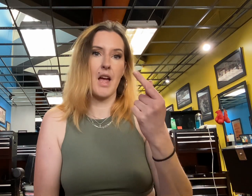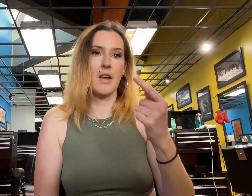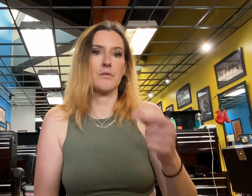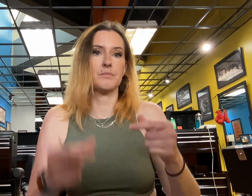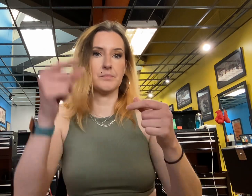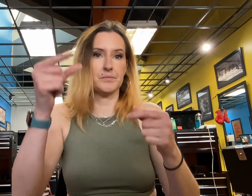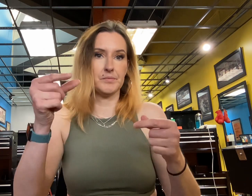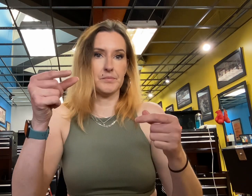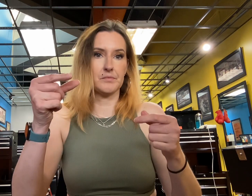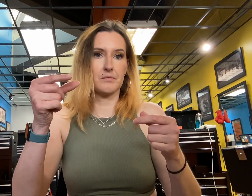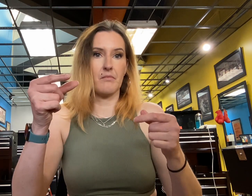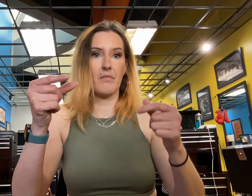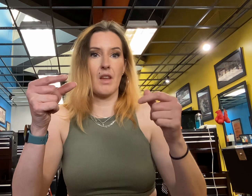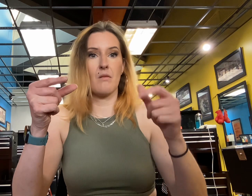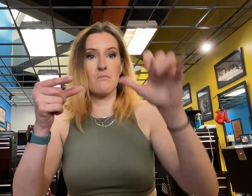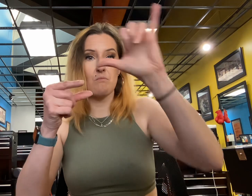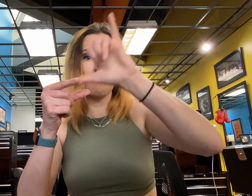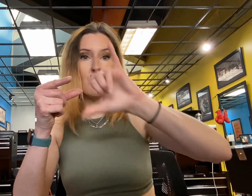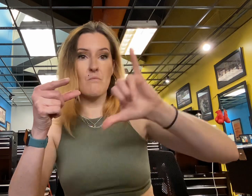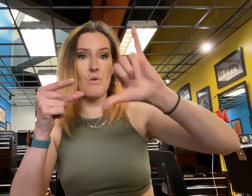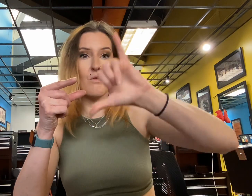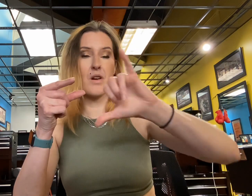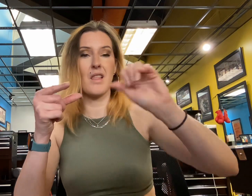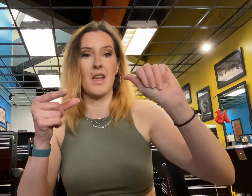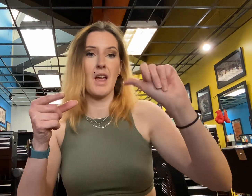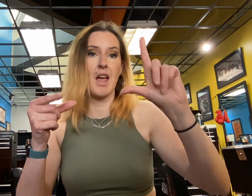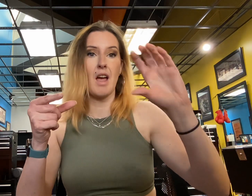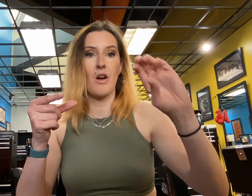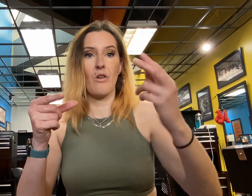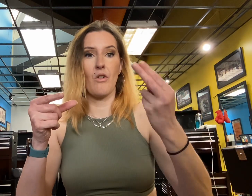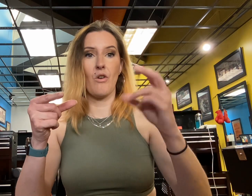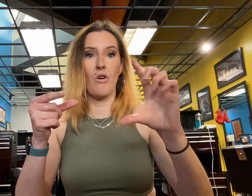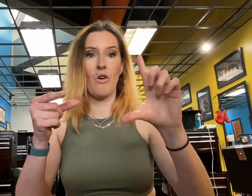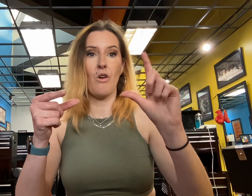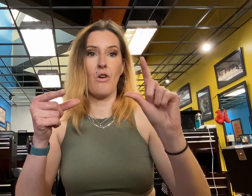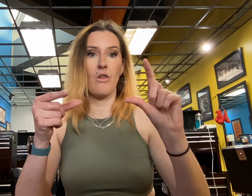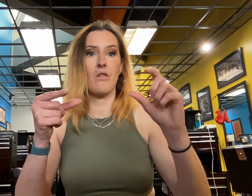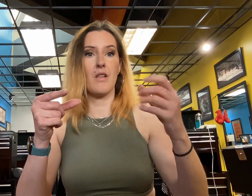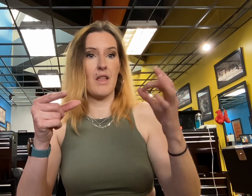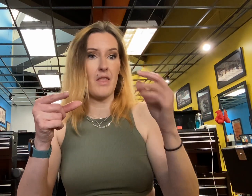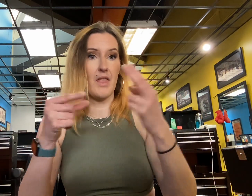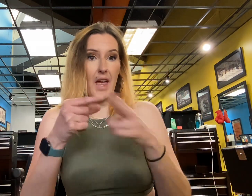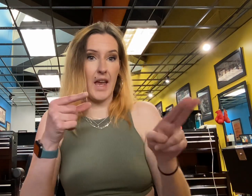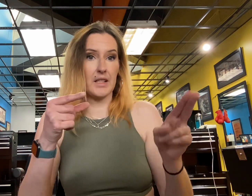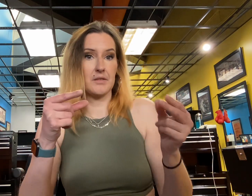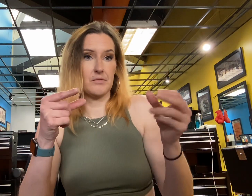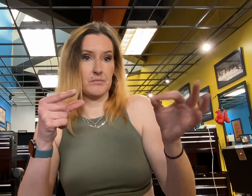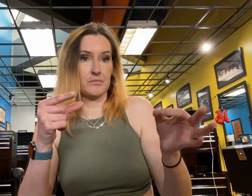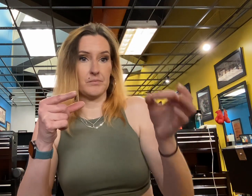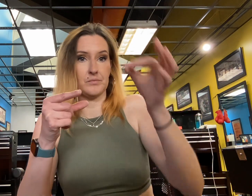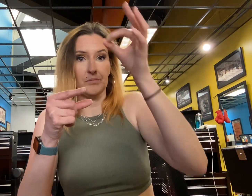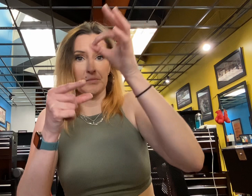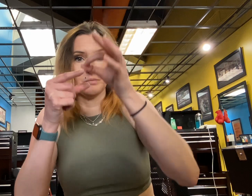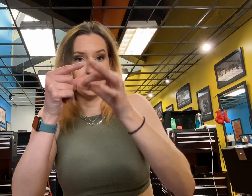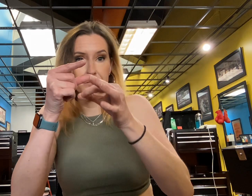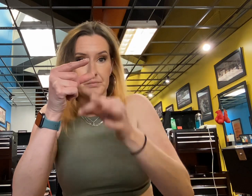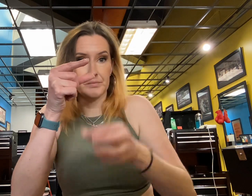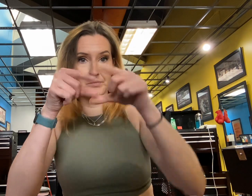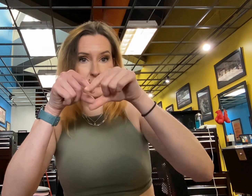When we zoom out from just spotted lanternfly, we live in a world with potentially 4 million species of